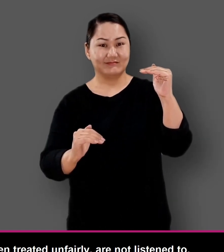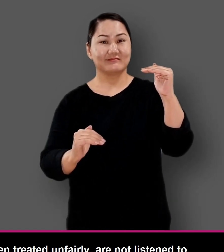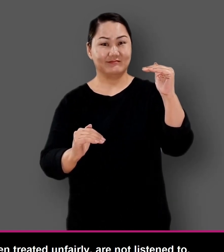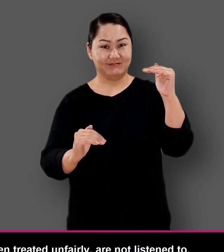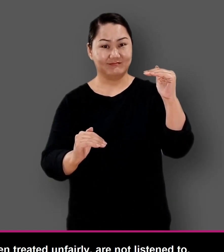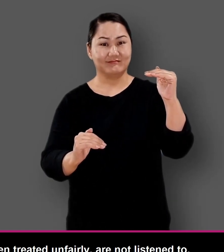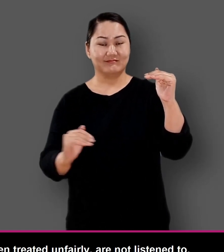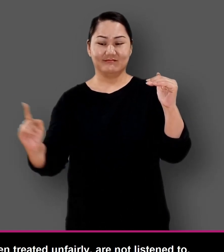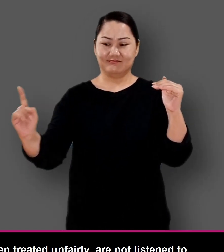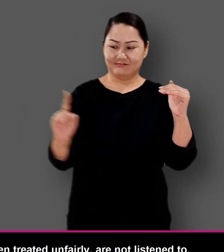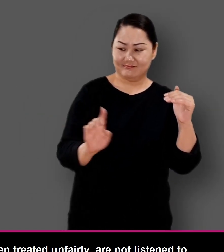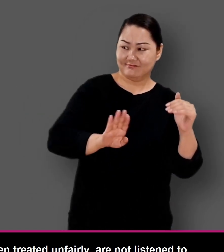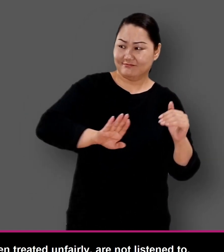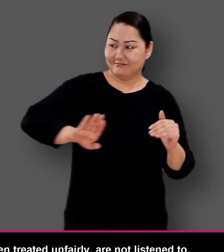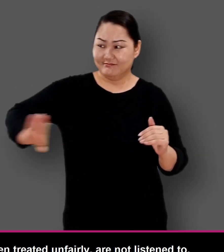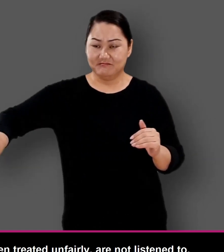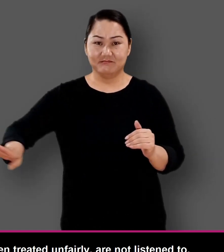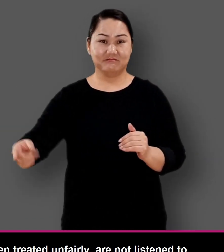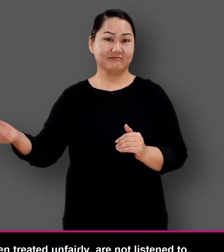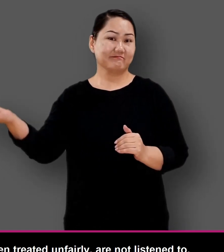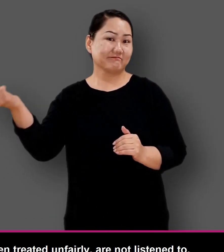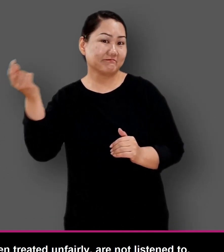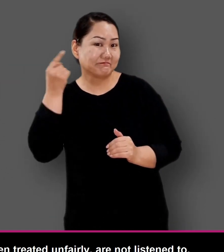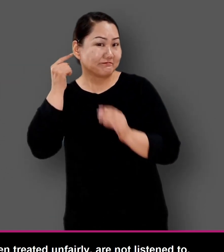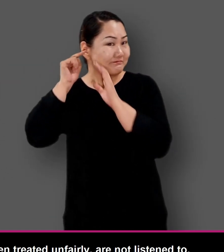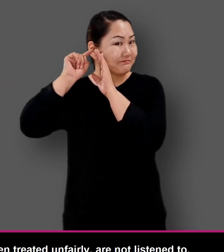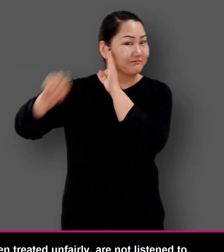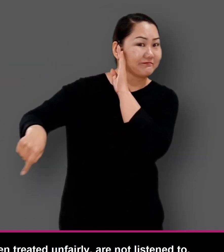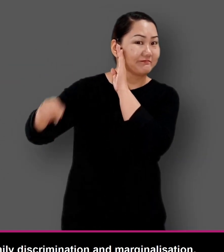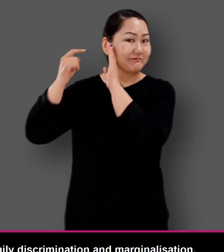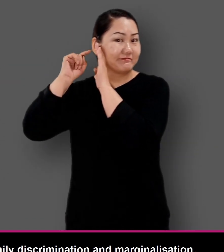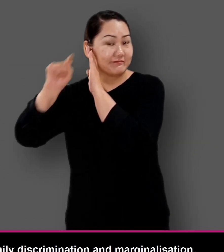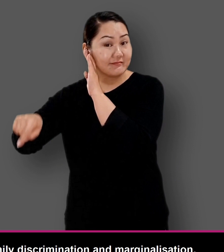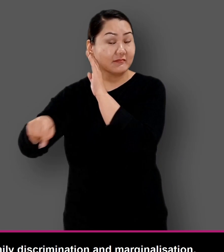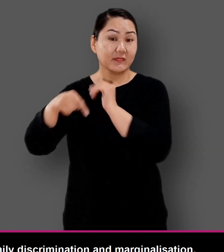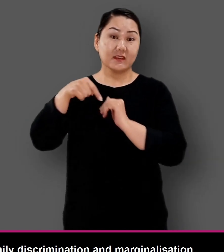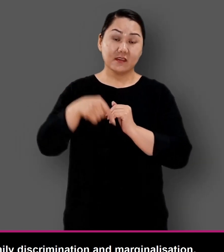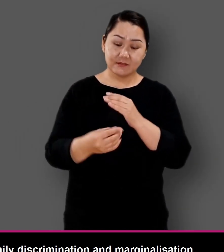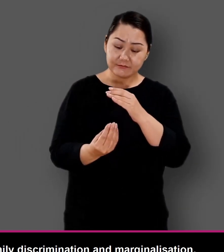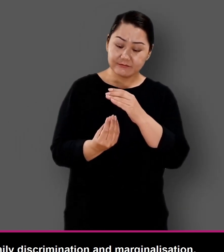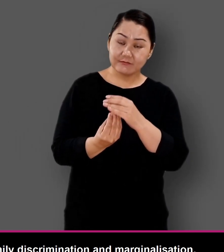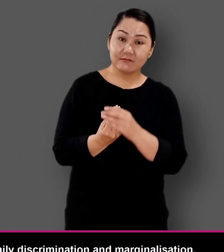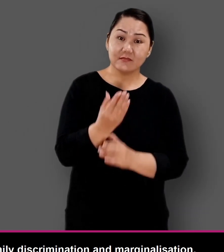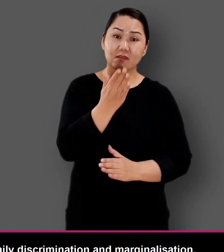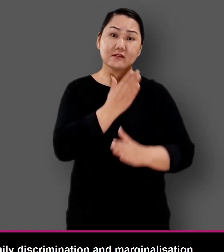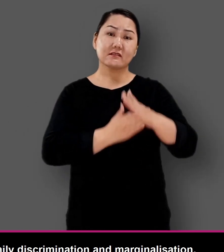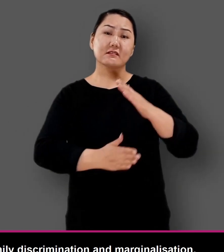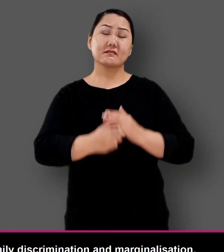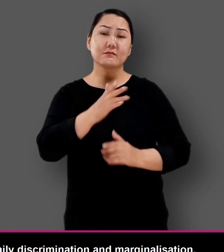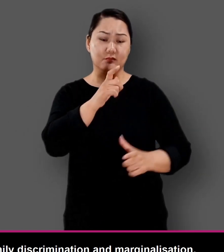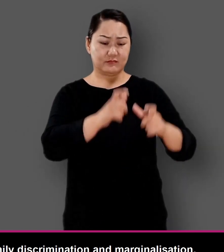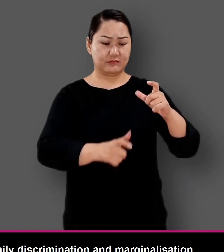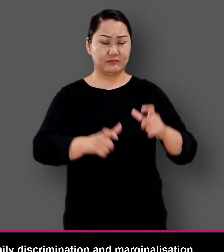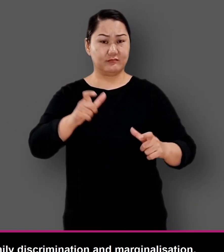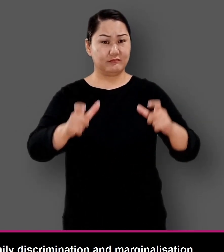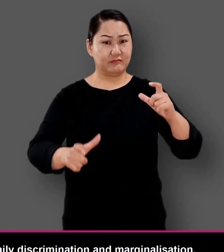are not listened to, have low self-esteem, and face daily discrimination